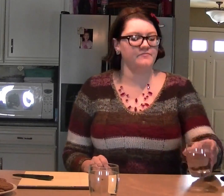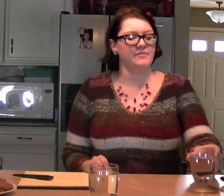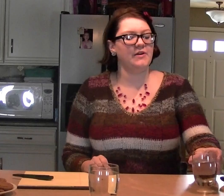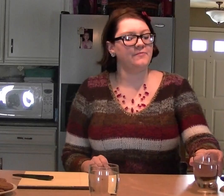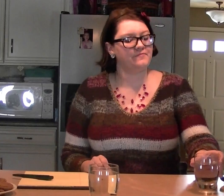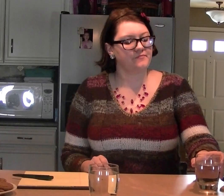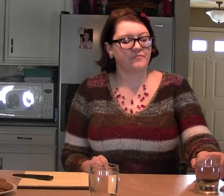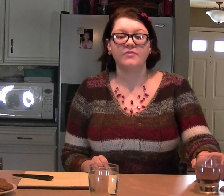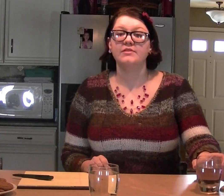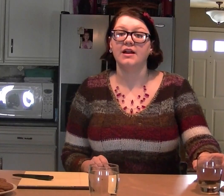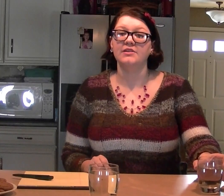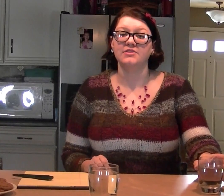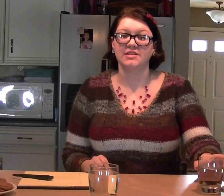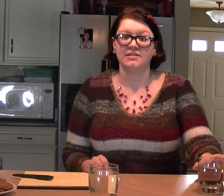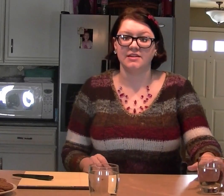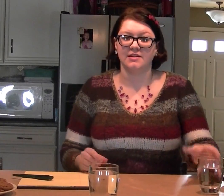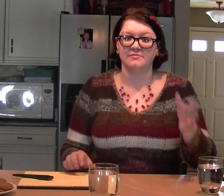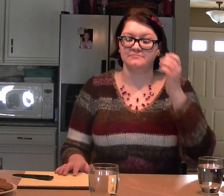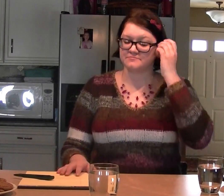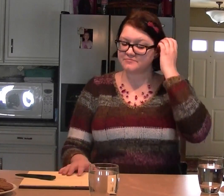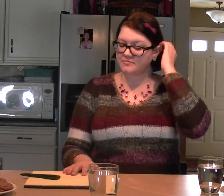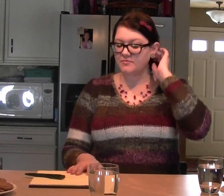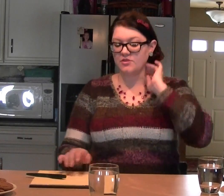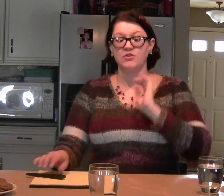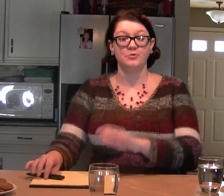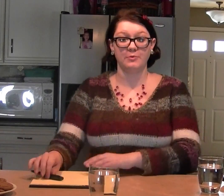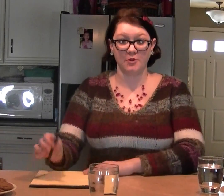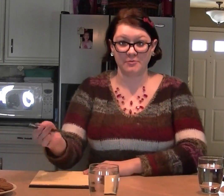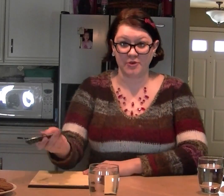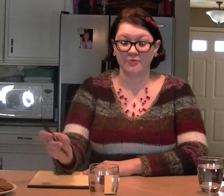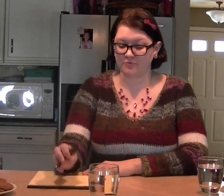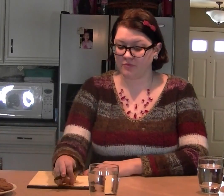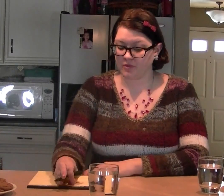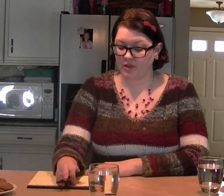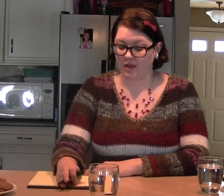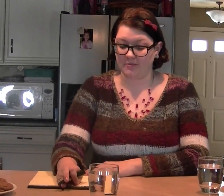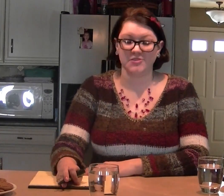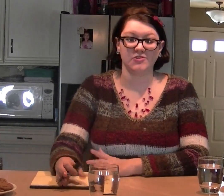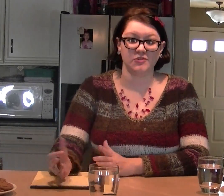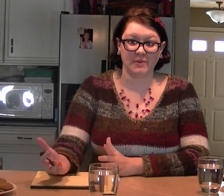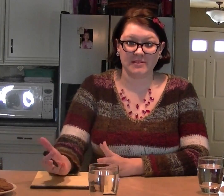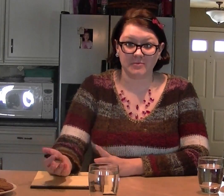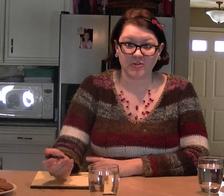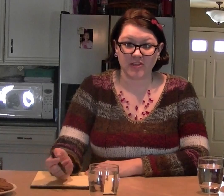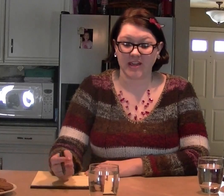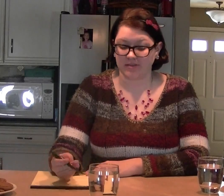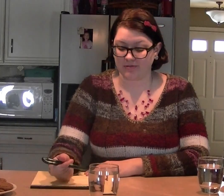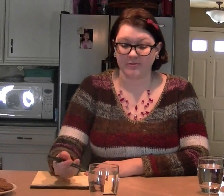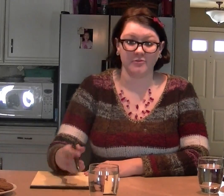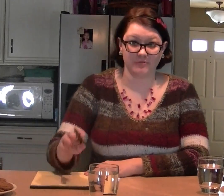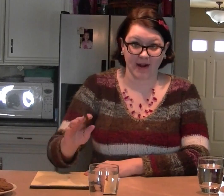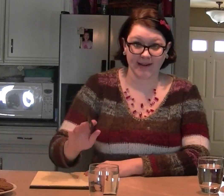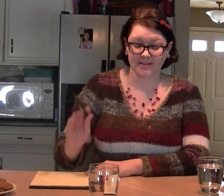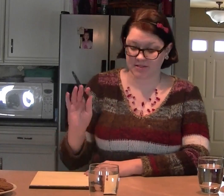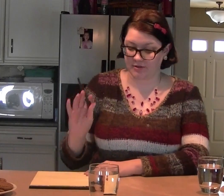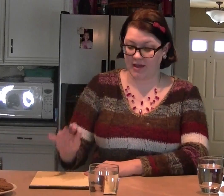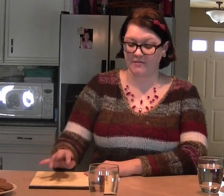Now, I understand that you were born mute, so you mainly communicate through writing. So I have a